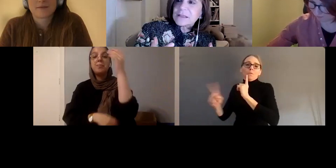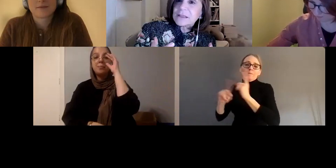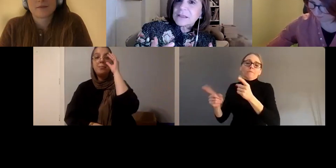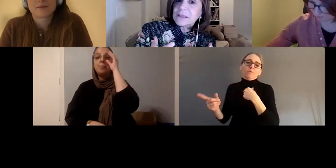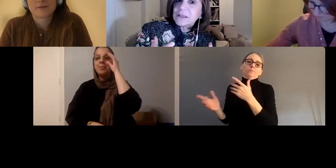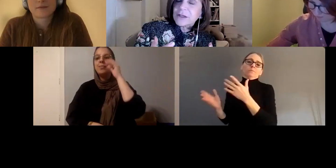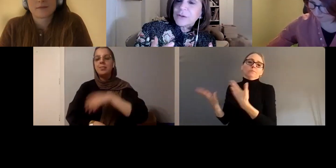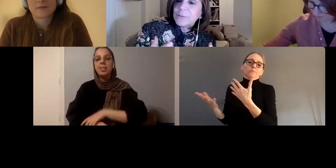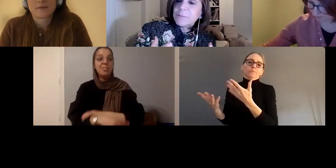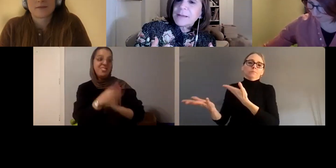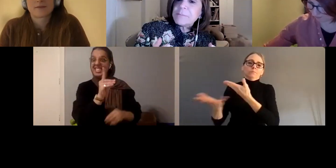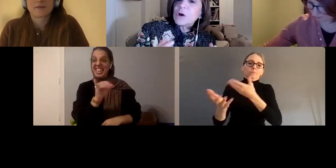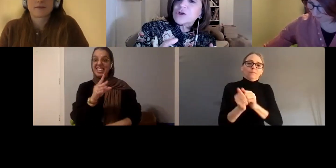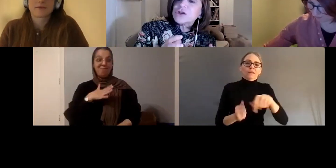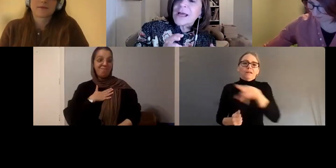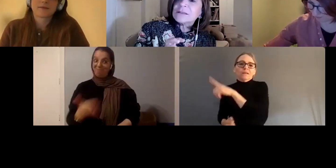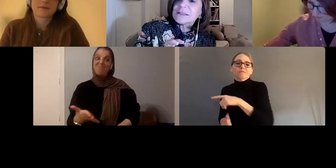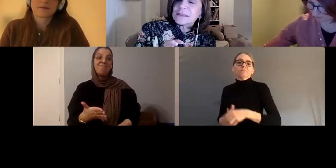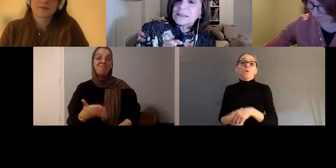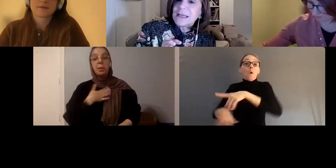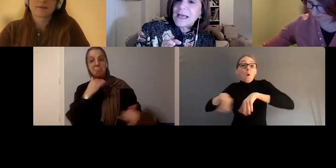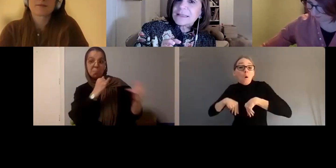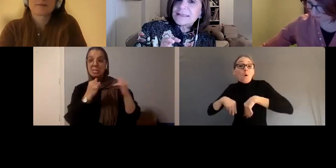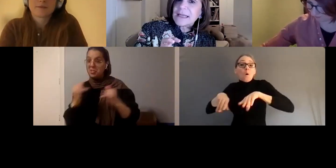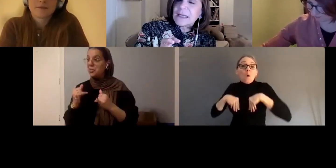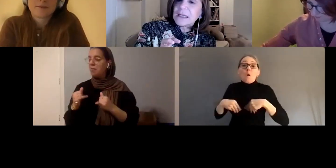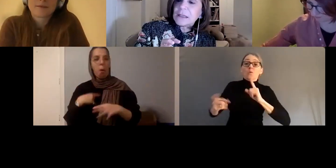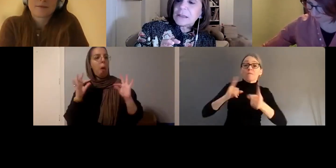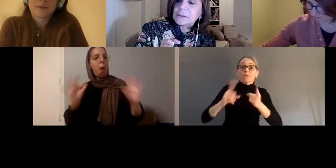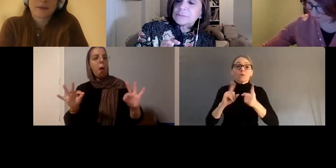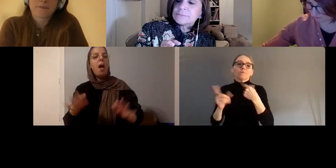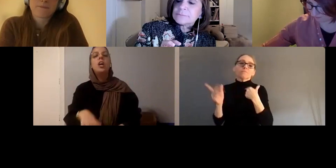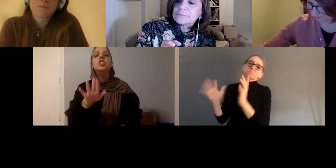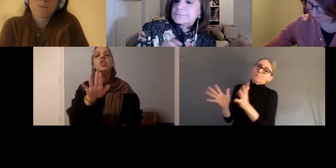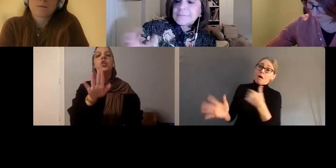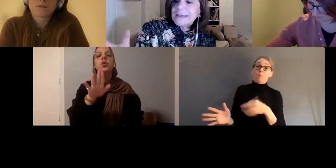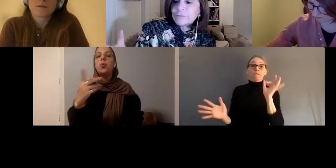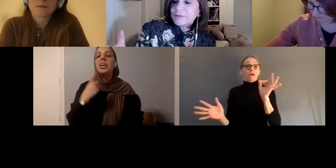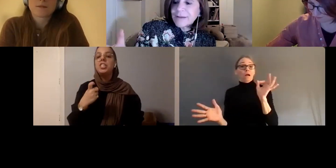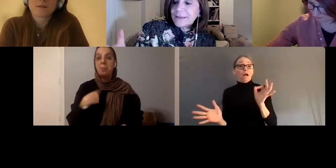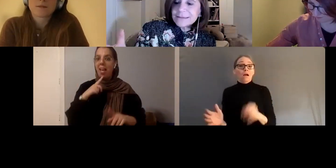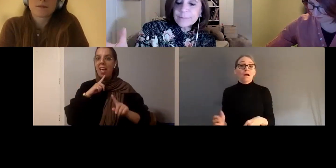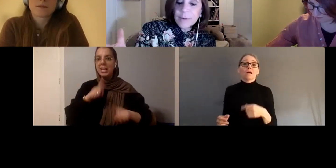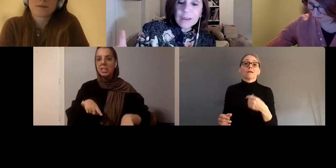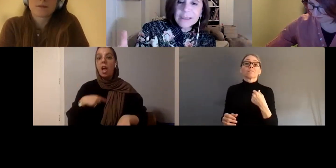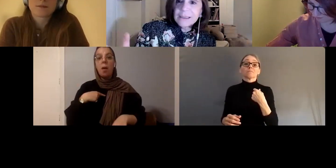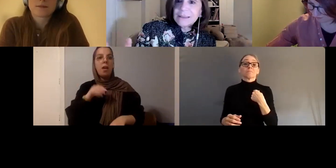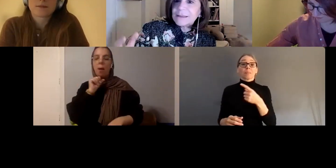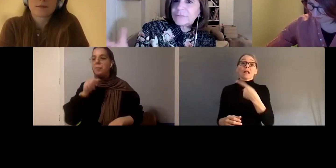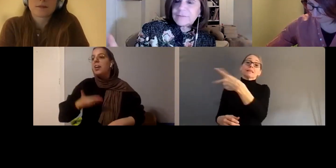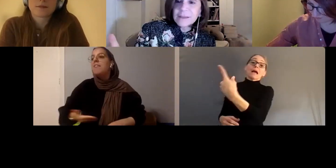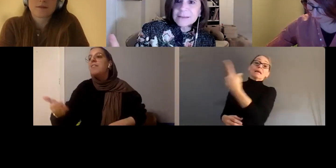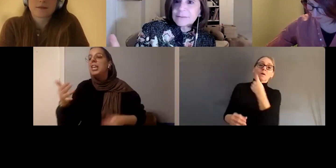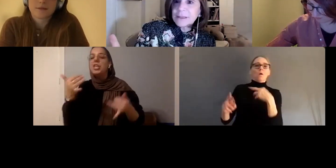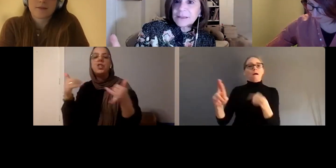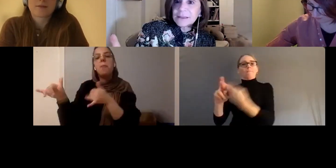involves my marginality as a never invited to the party,